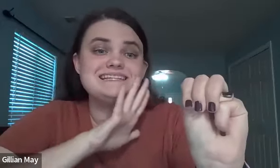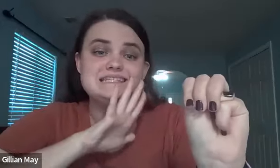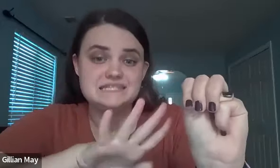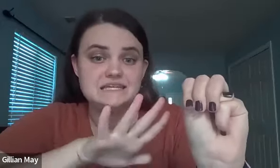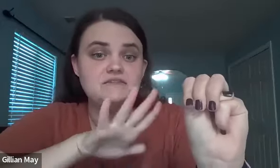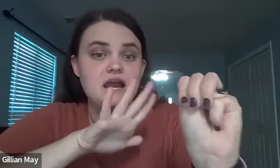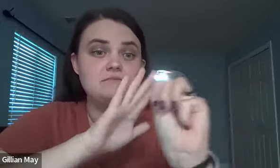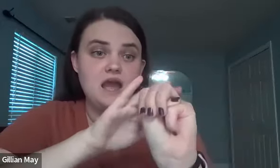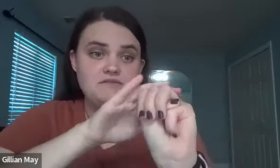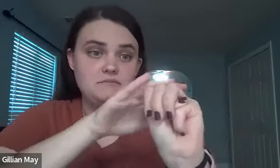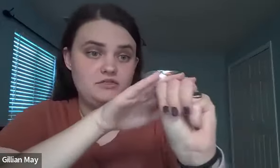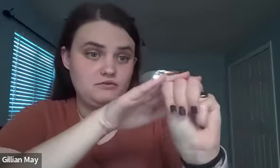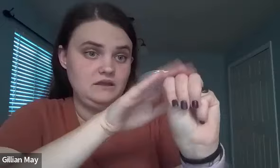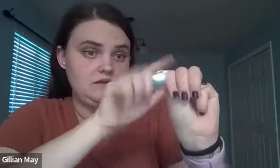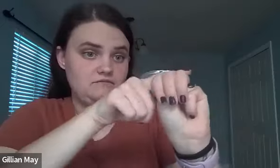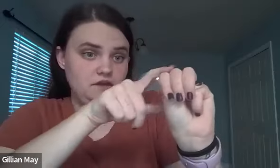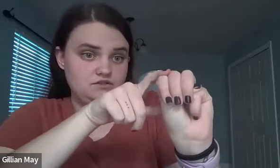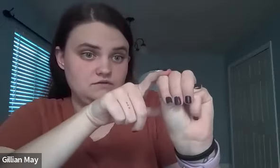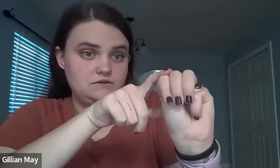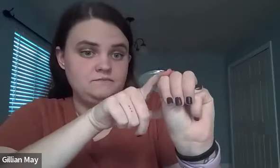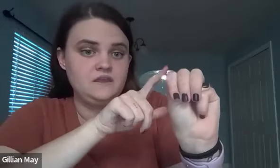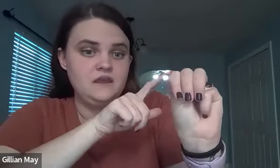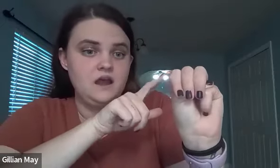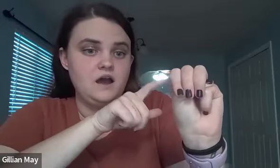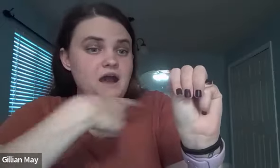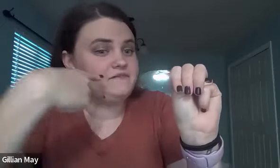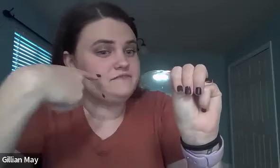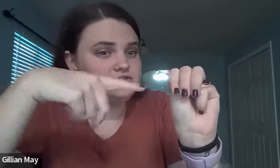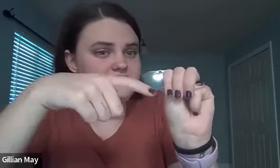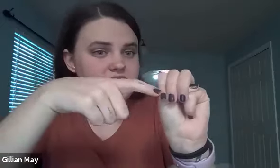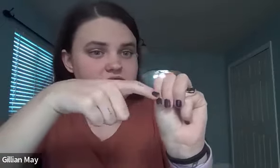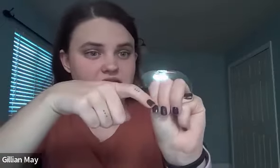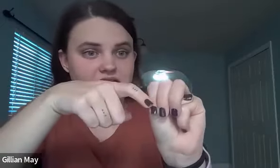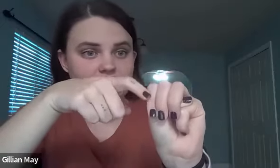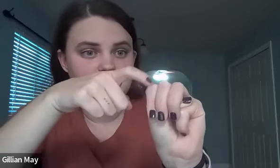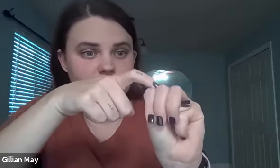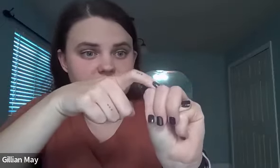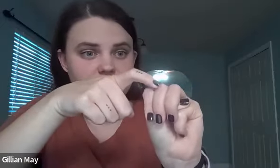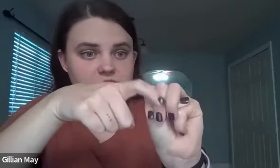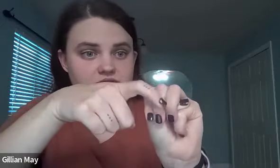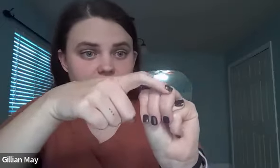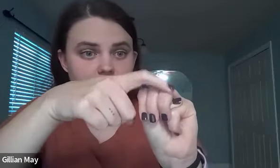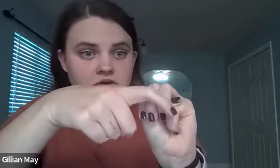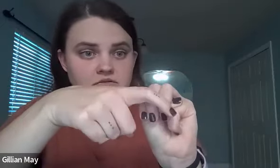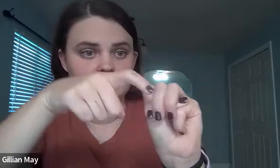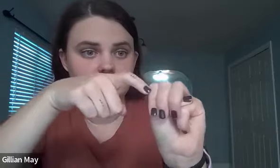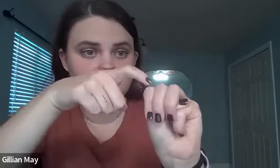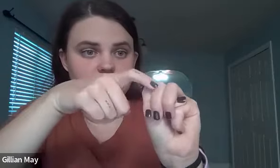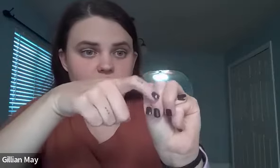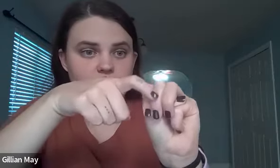can see that I'm having my 3 fingers over. I visually think of that it actually looks like the shape of an M. So